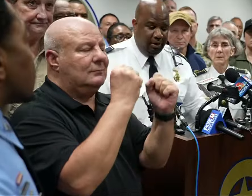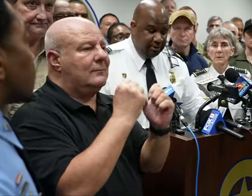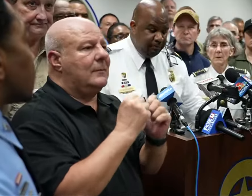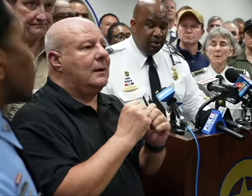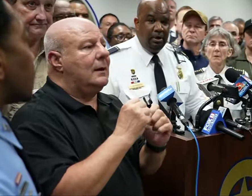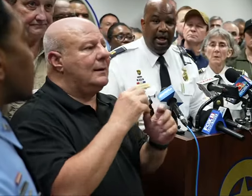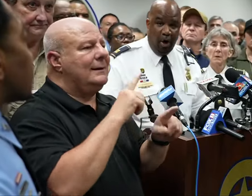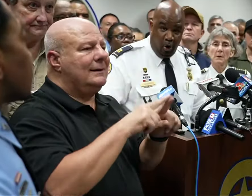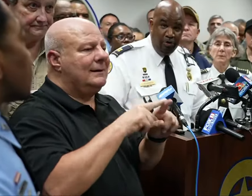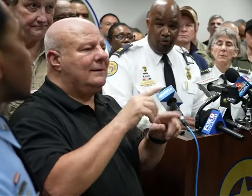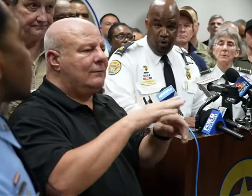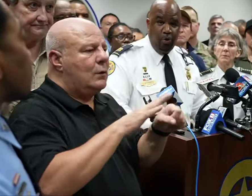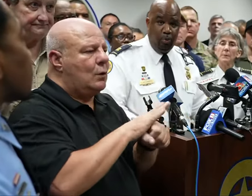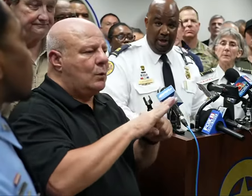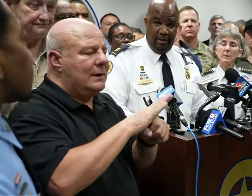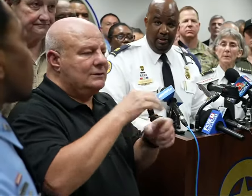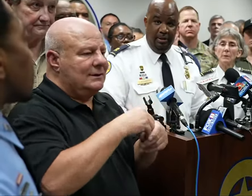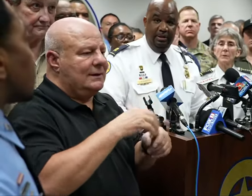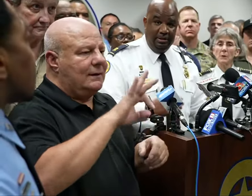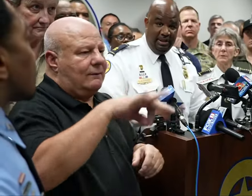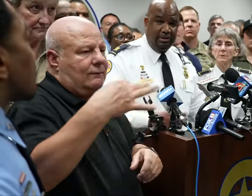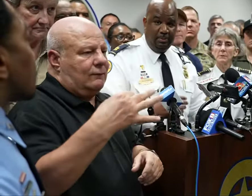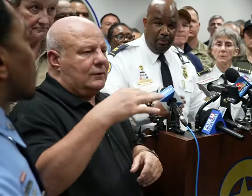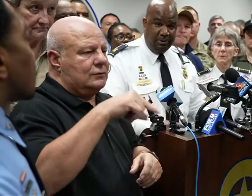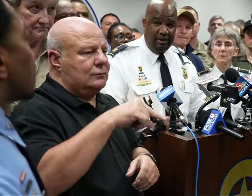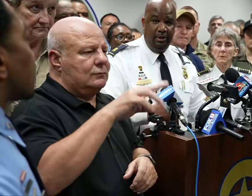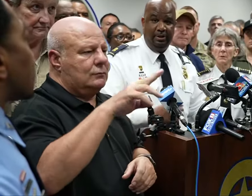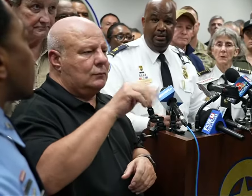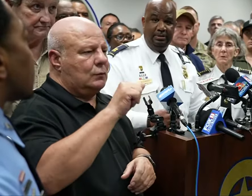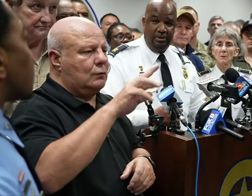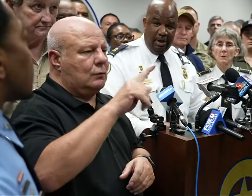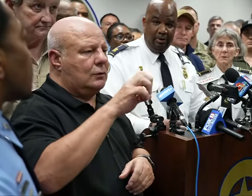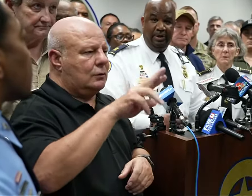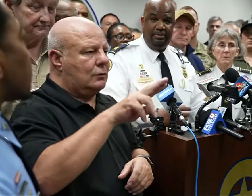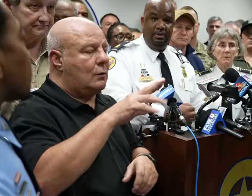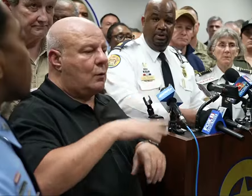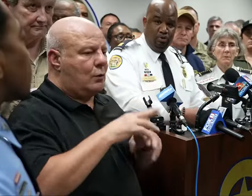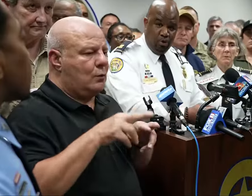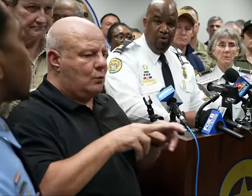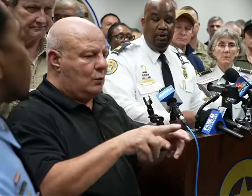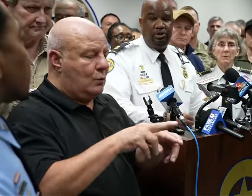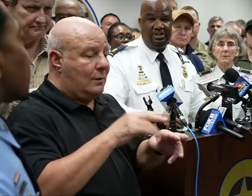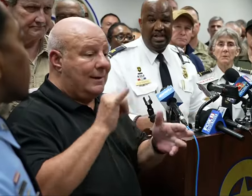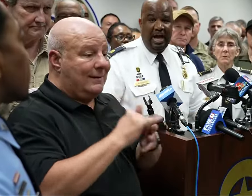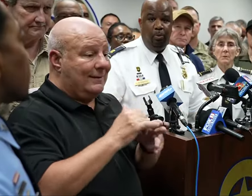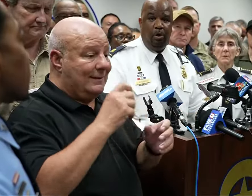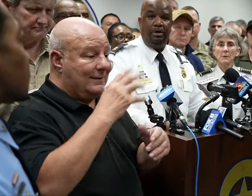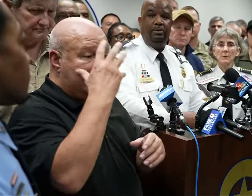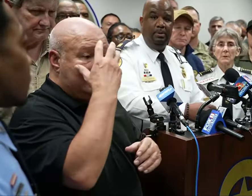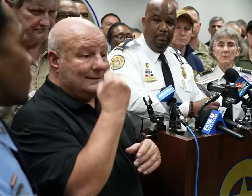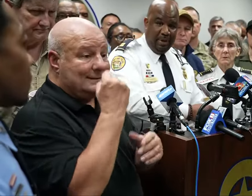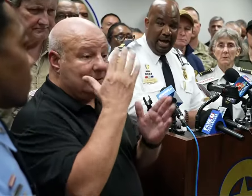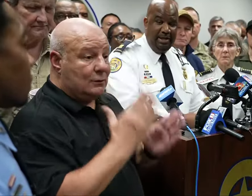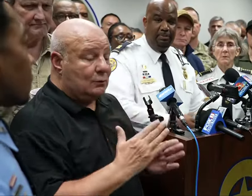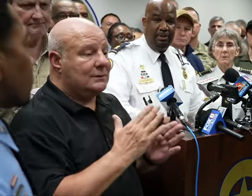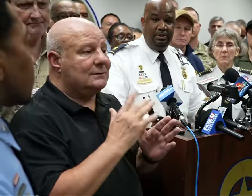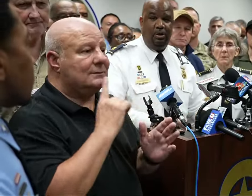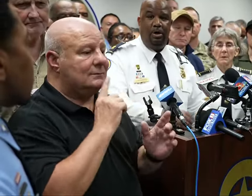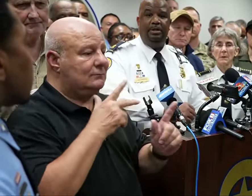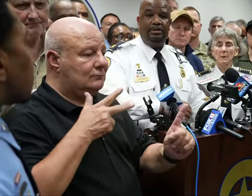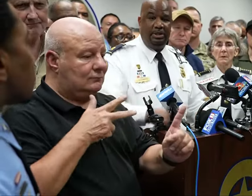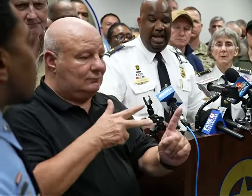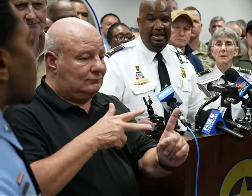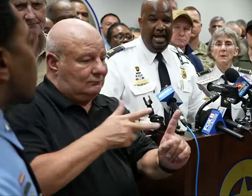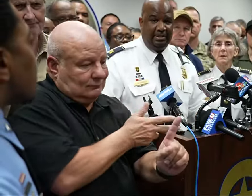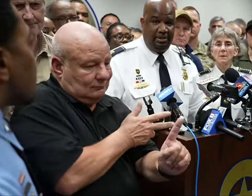French Quarter on the roadway. This particular terrorist drove onto the sidewalk behind the police